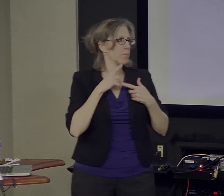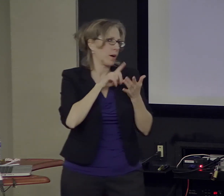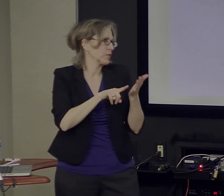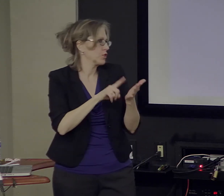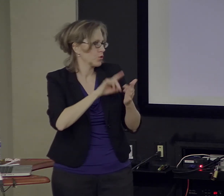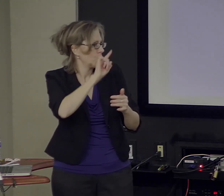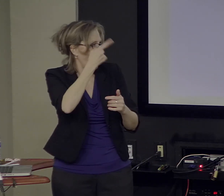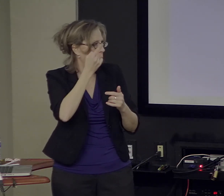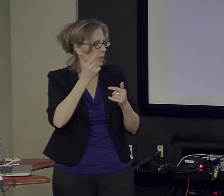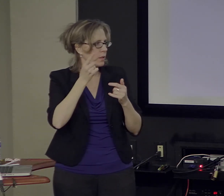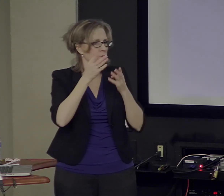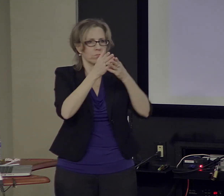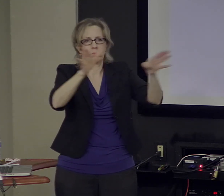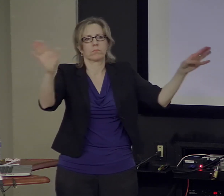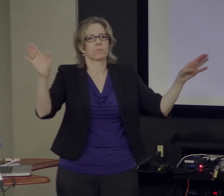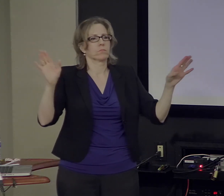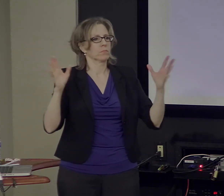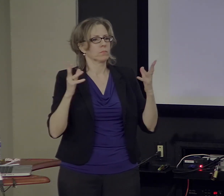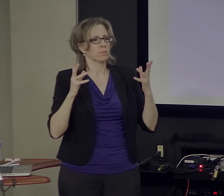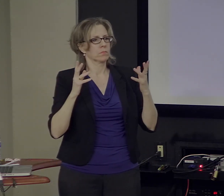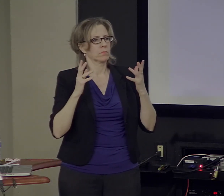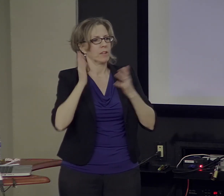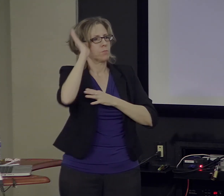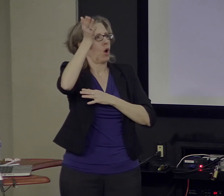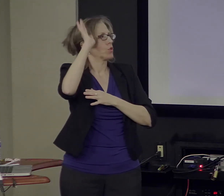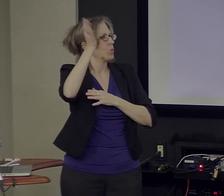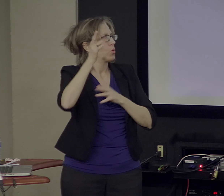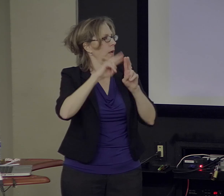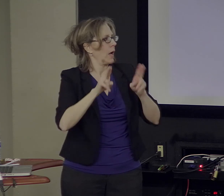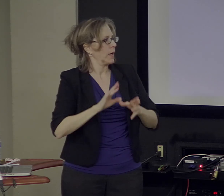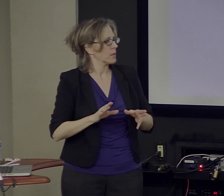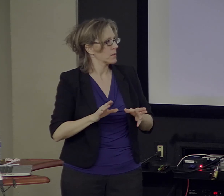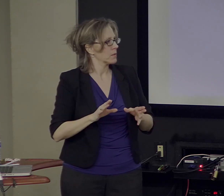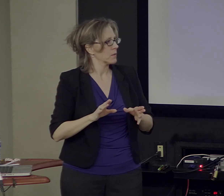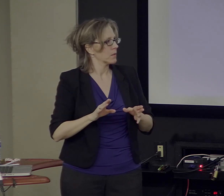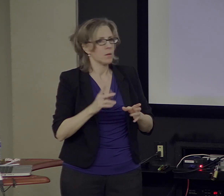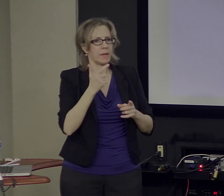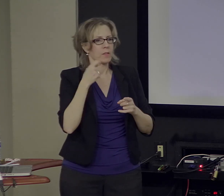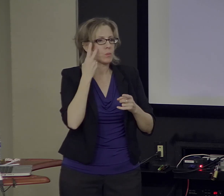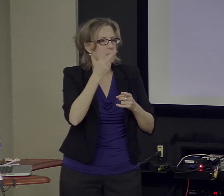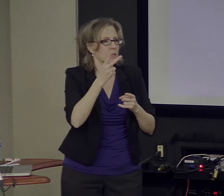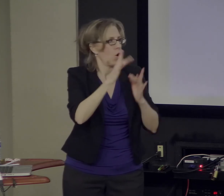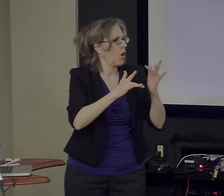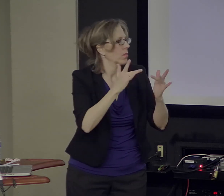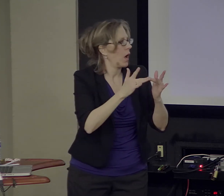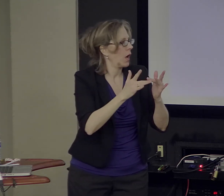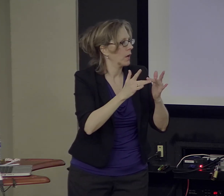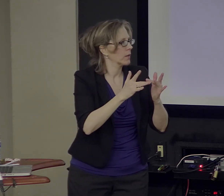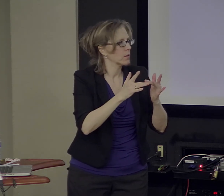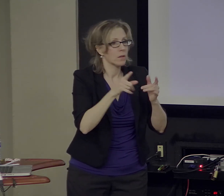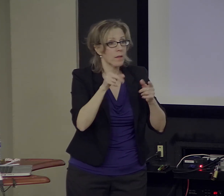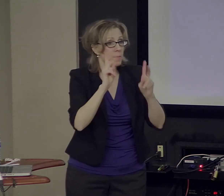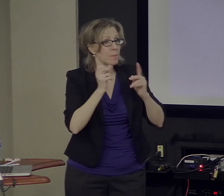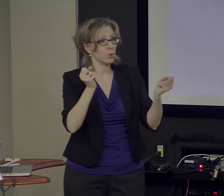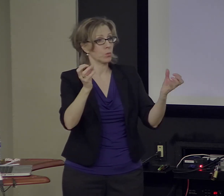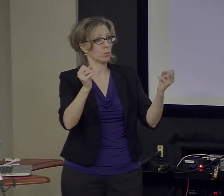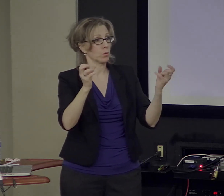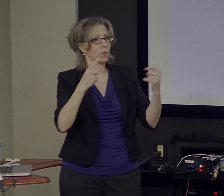doing that, but is the recipient of the conversation also doing that? Or is your international sign being used in a